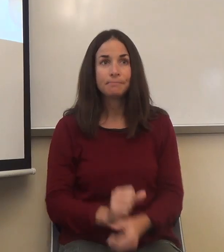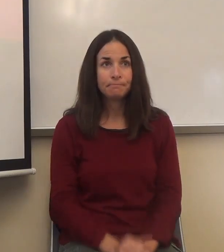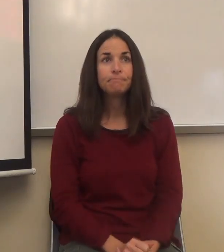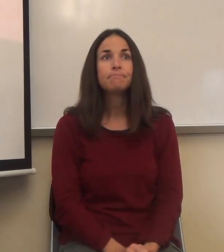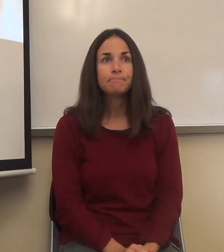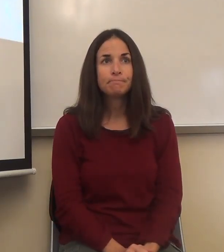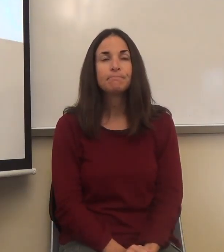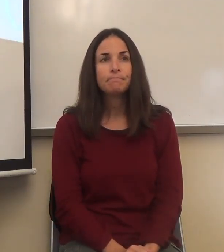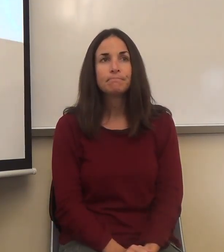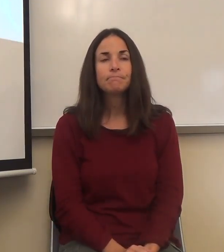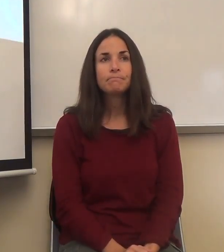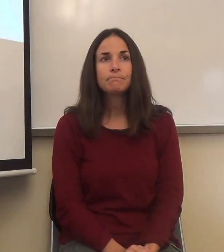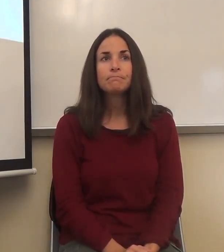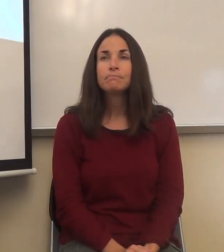Michael said?